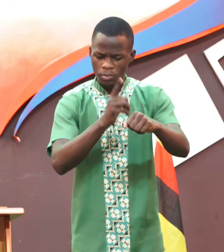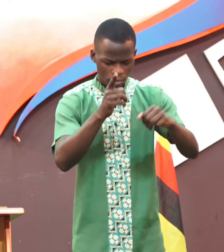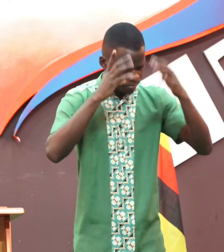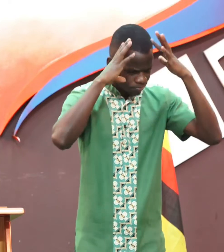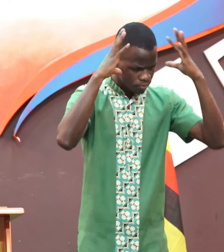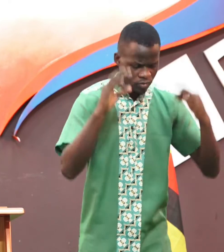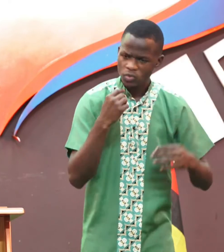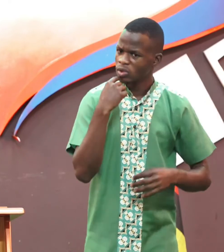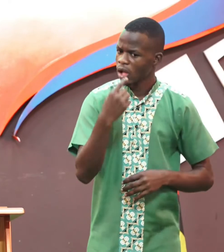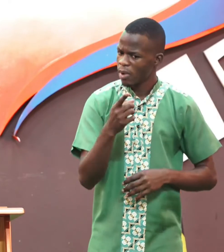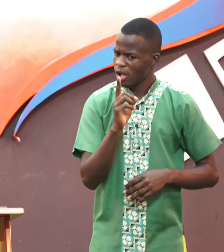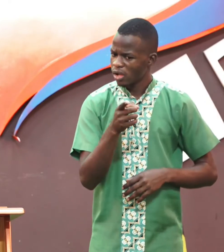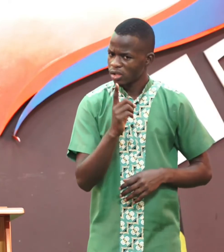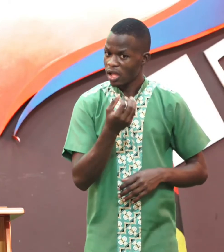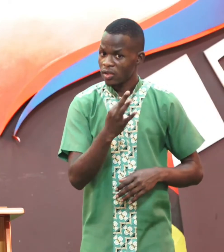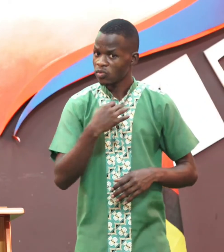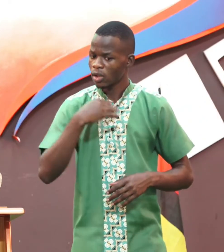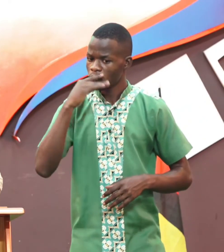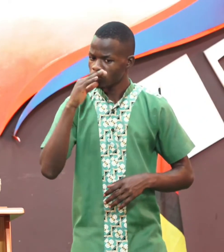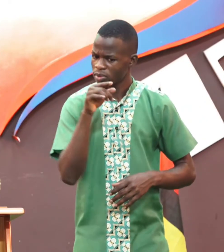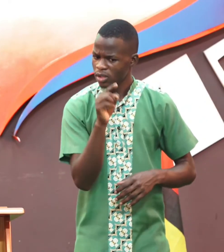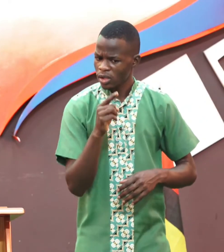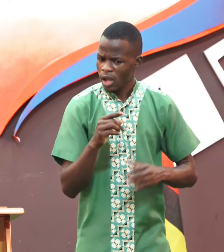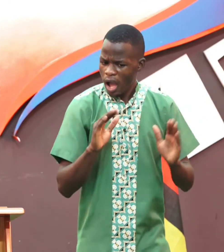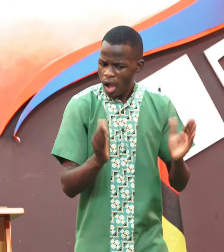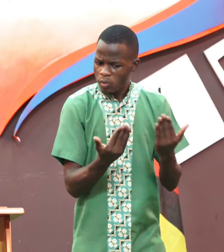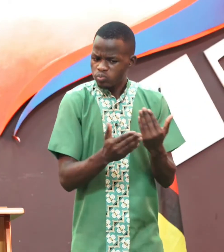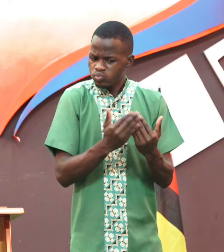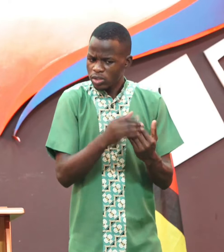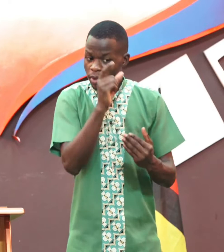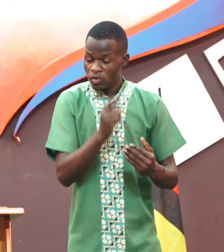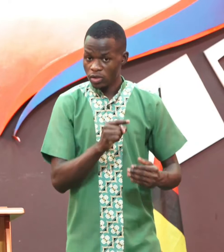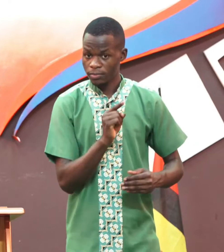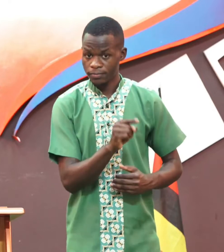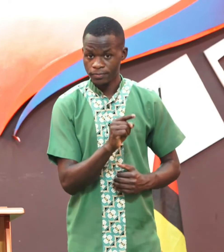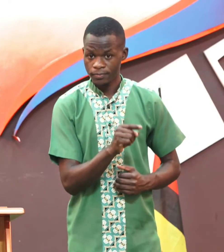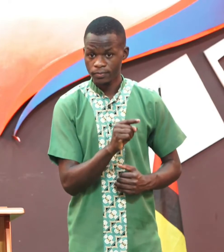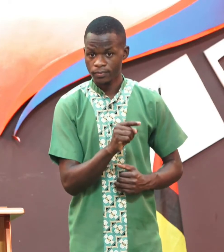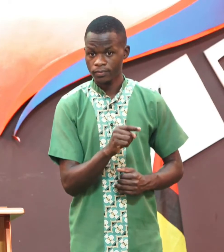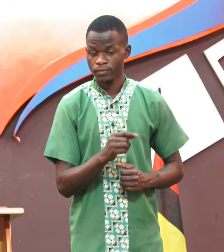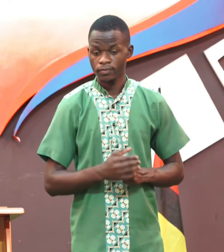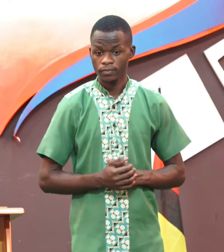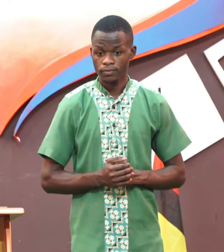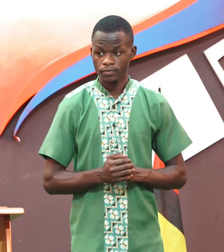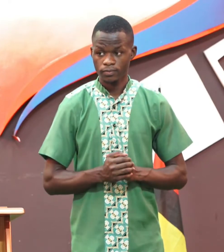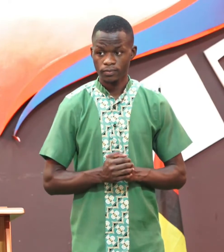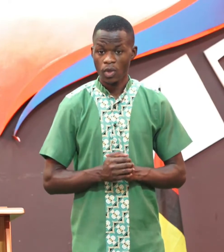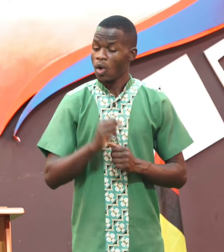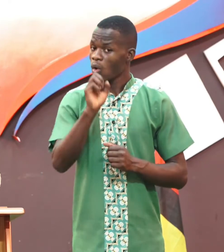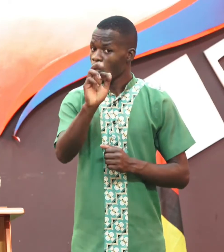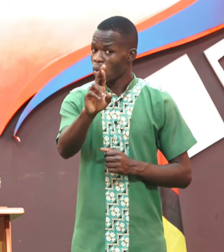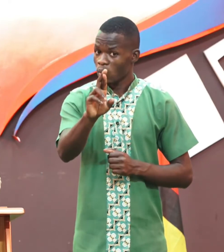nnaakifulumya omuntu ono kigenda mukola kitya? But sometimes you decide and you're like, if I speak out this, how will it affect the other person? Oba